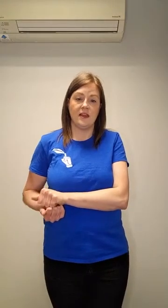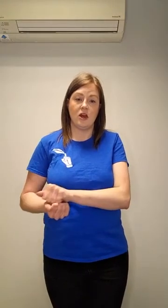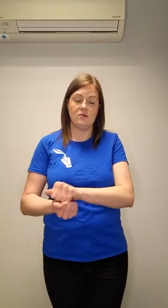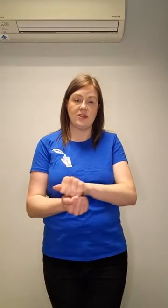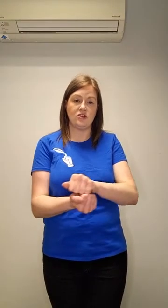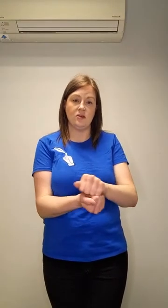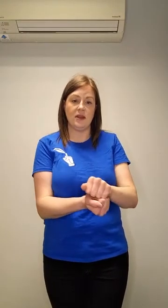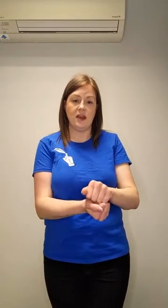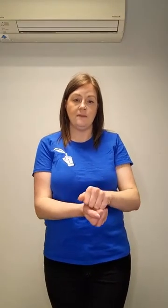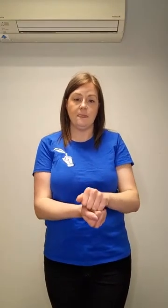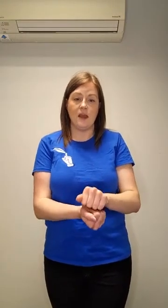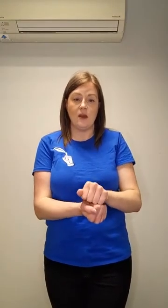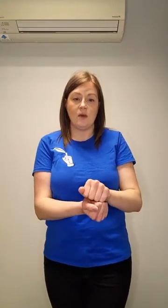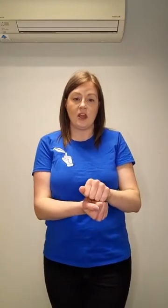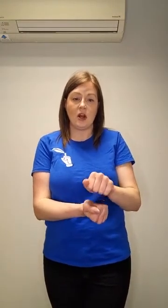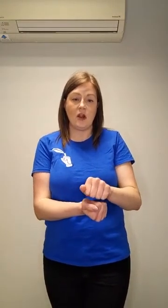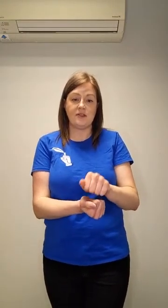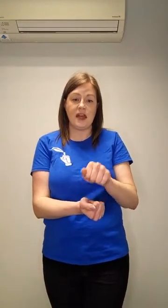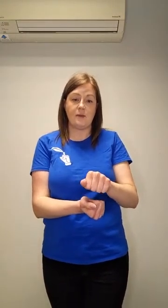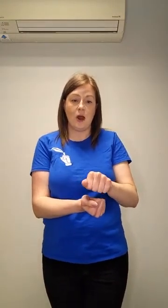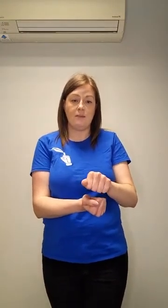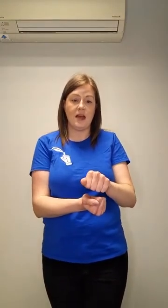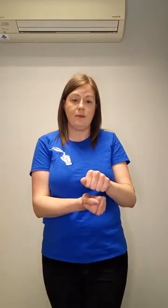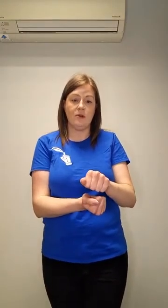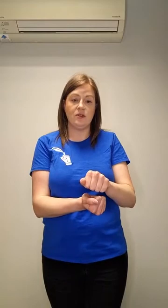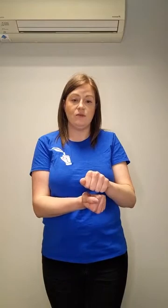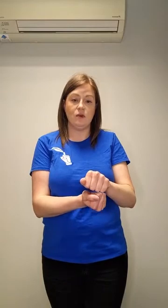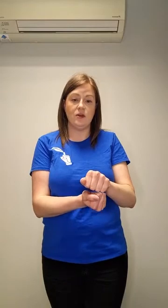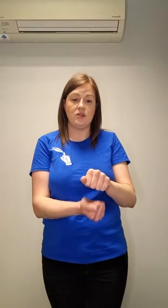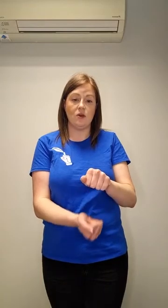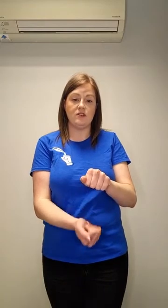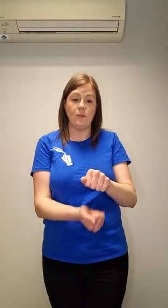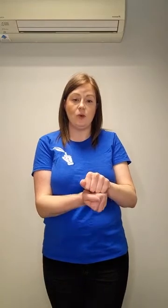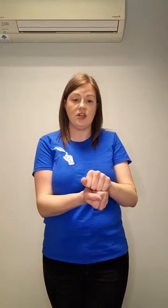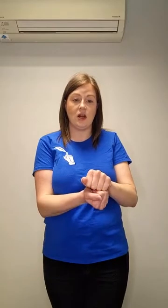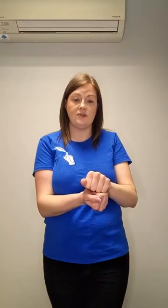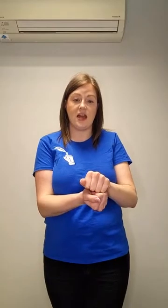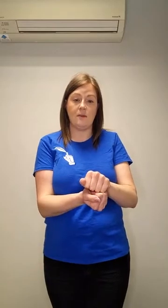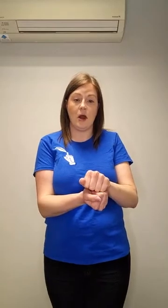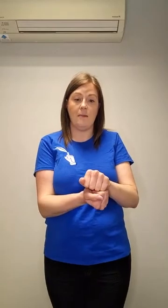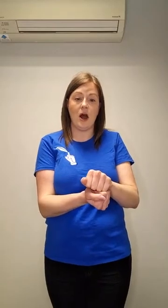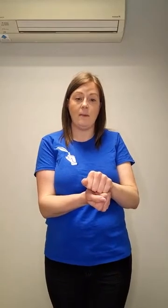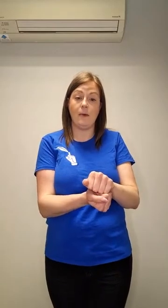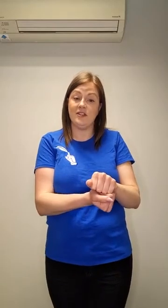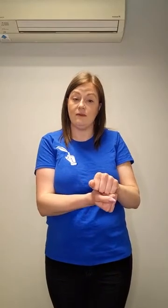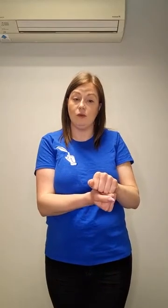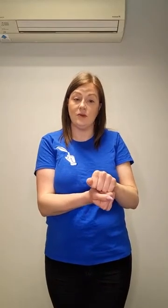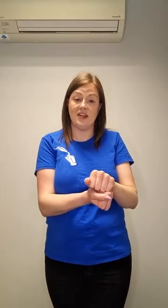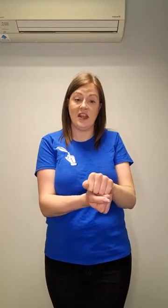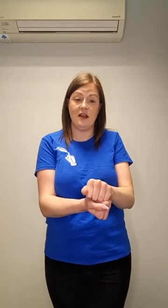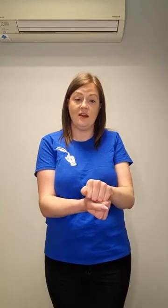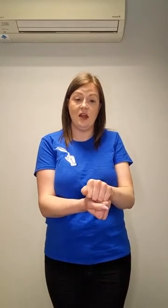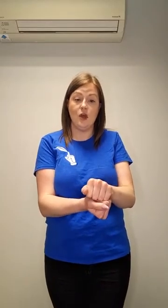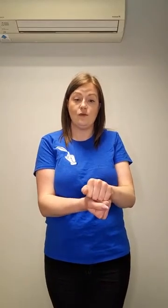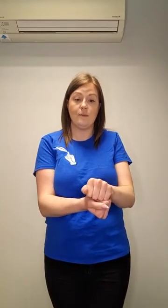I'll read that to you again. Working closed hand, palm down, pointing forward. On supporting closed hand, palm up, pointing forward and in.